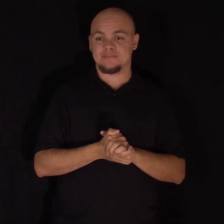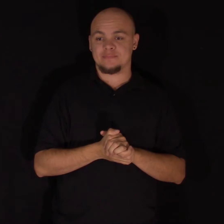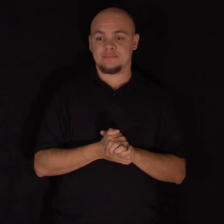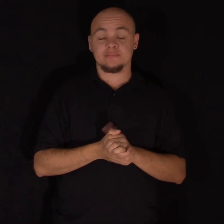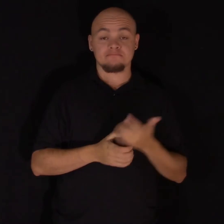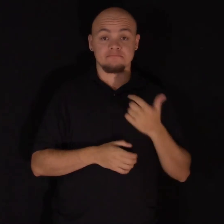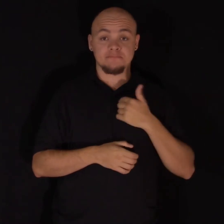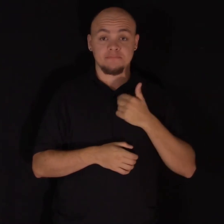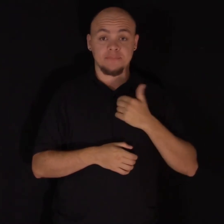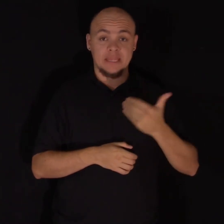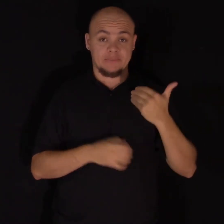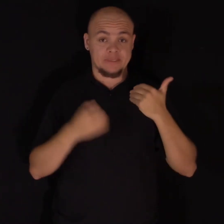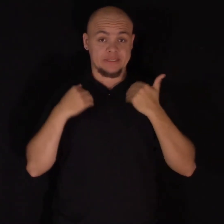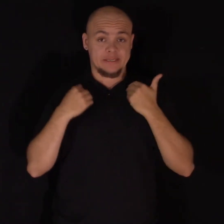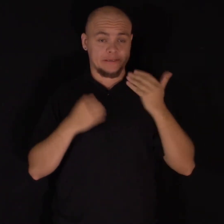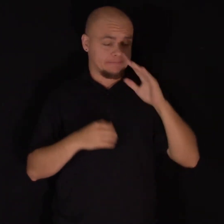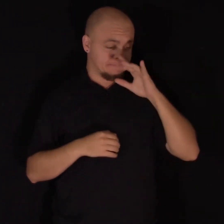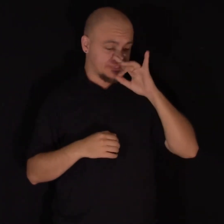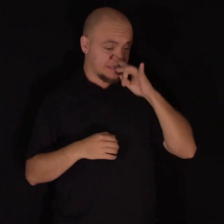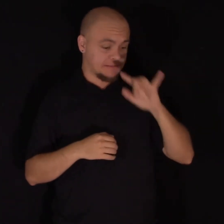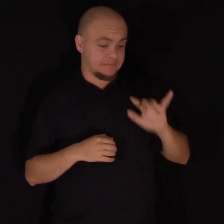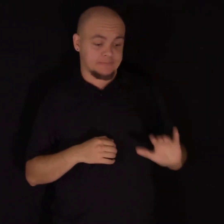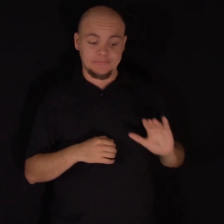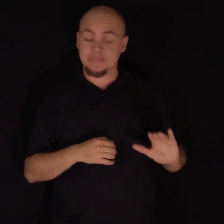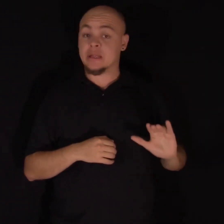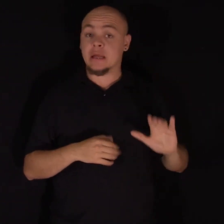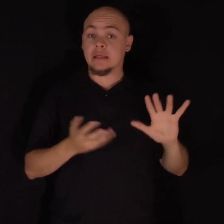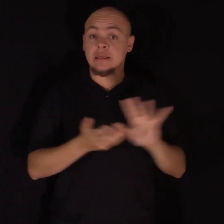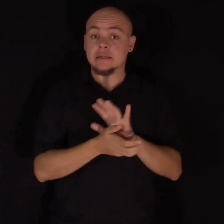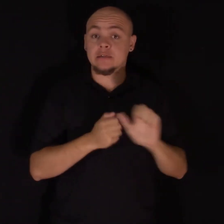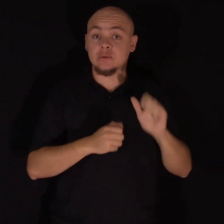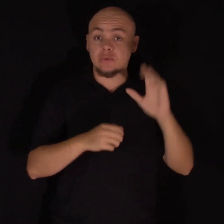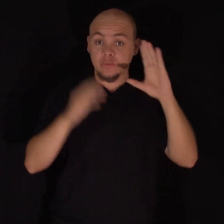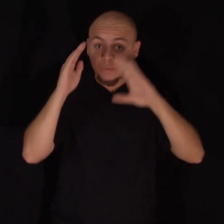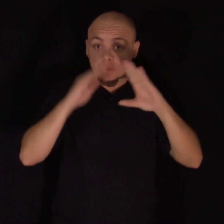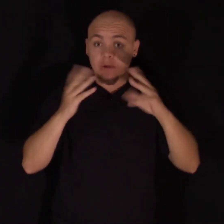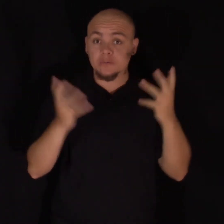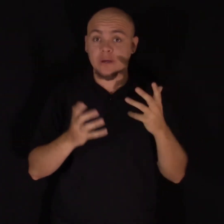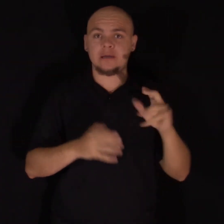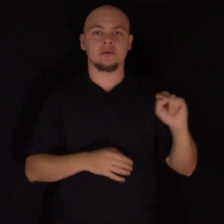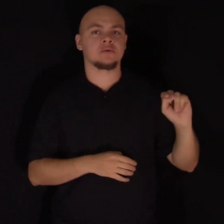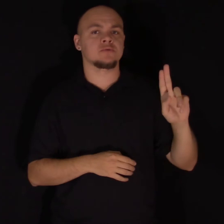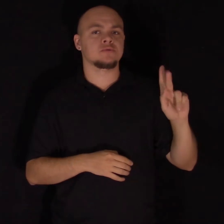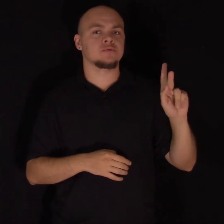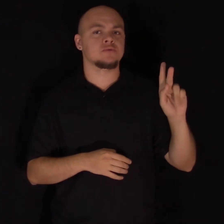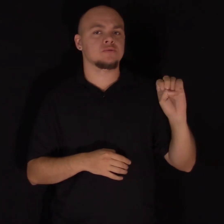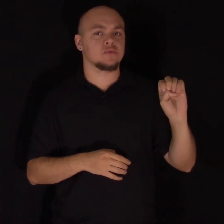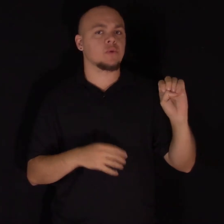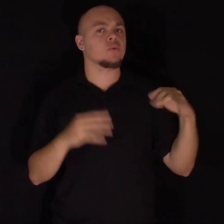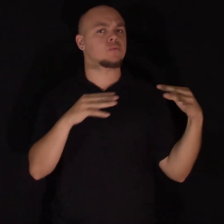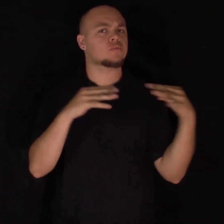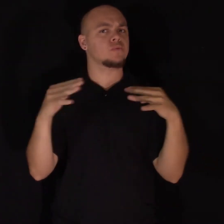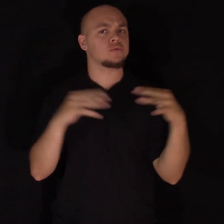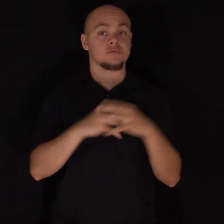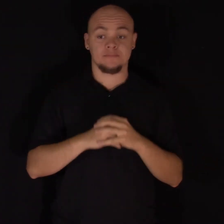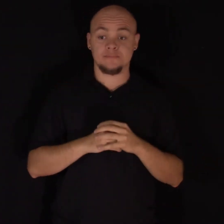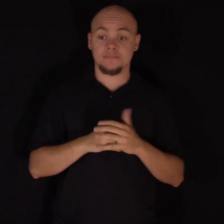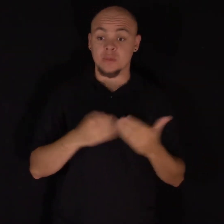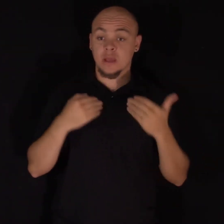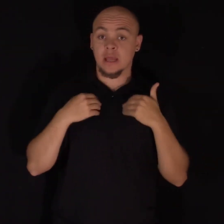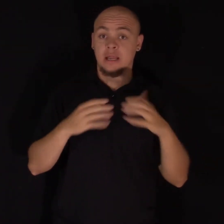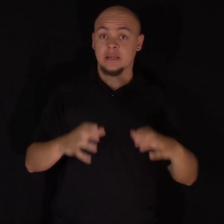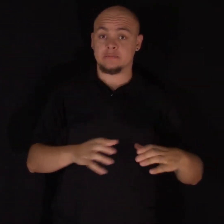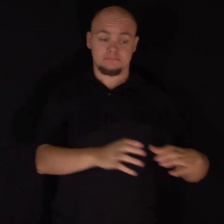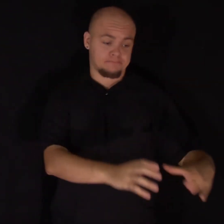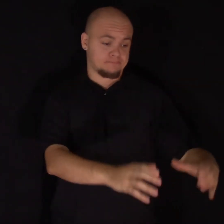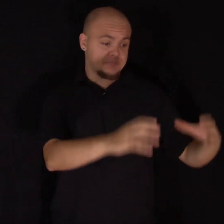When I was a kid, the disaster we worried about most was a nuclear war. That's why we had a barrel like this down